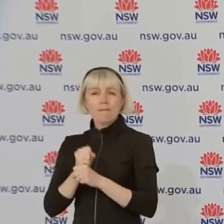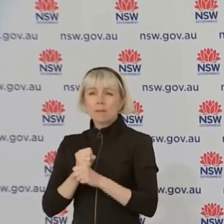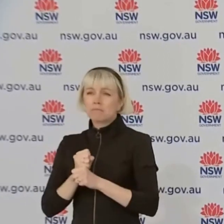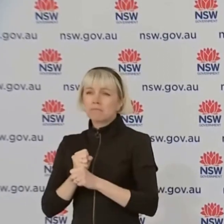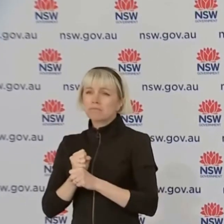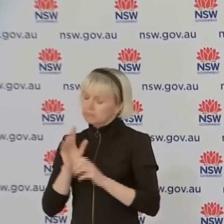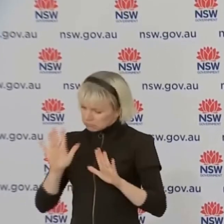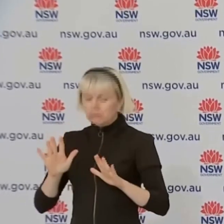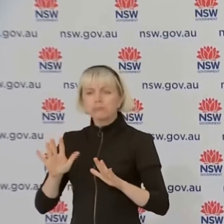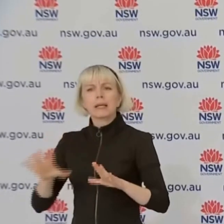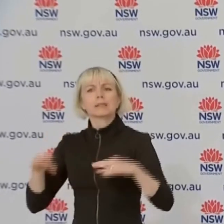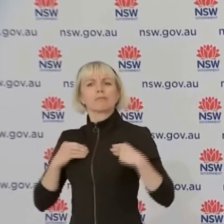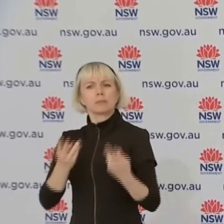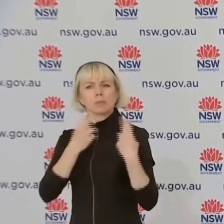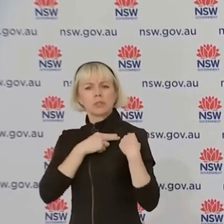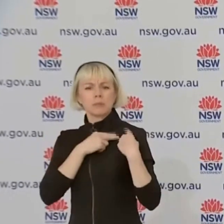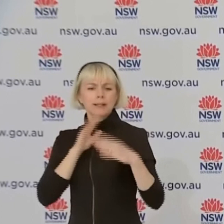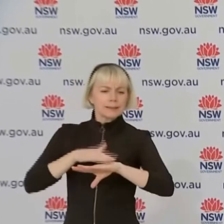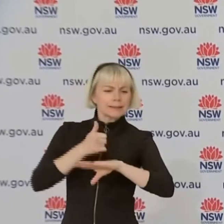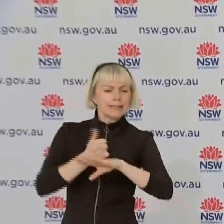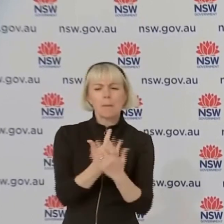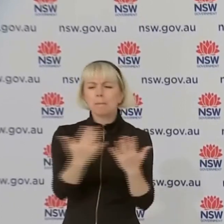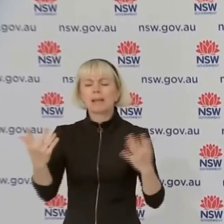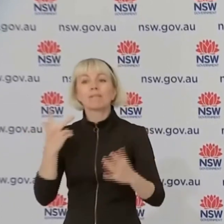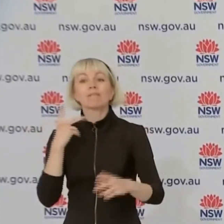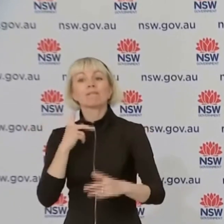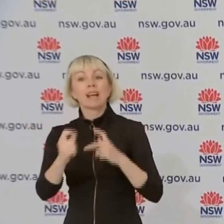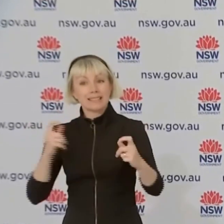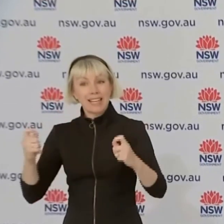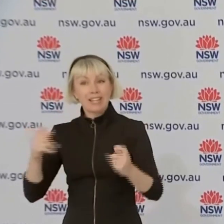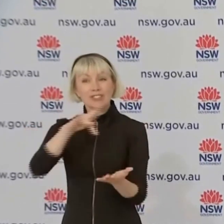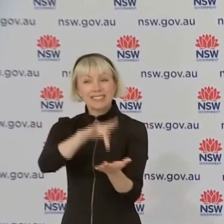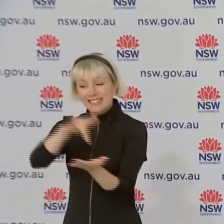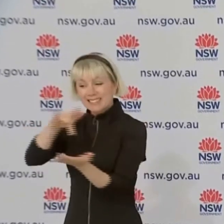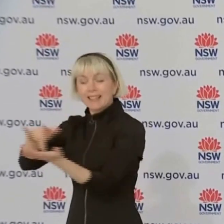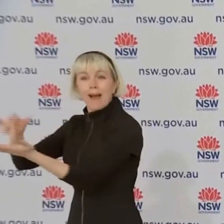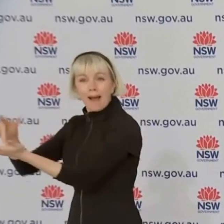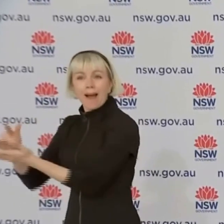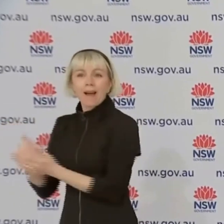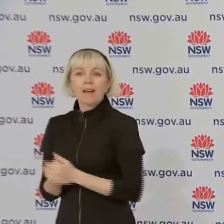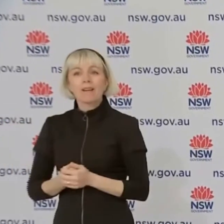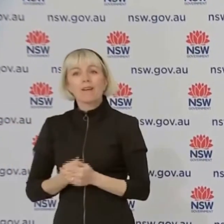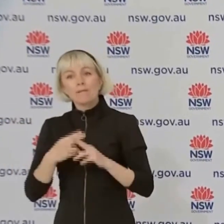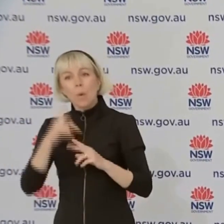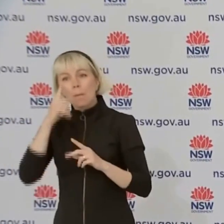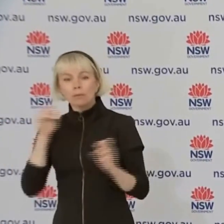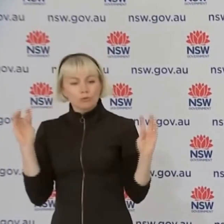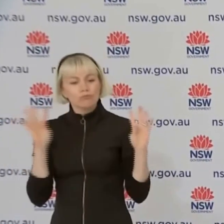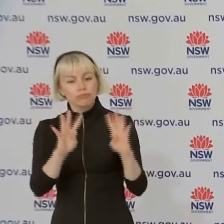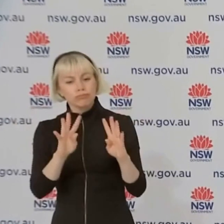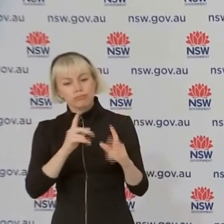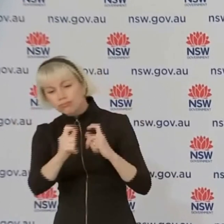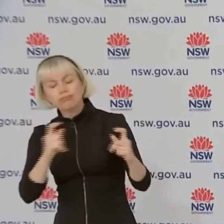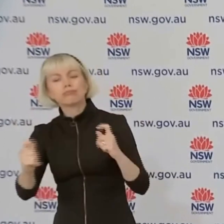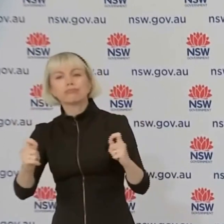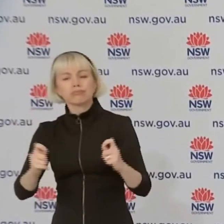hubs when at the time we were told we don't need them, we are now in a position to have capacity to get jabs in arms, so long as obviously we get